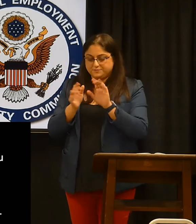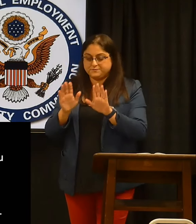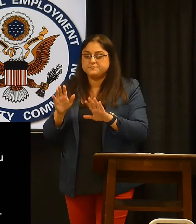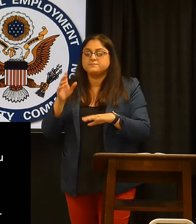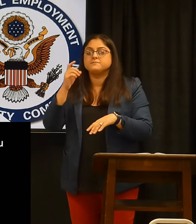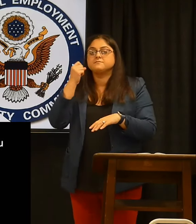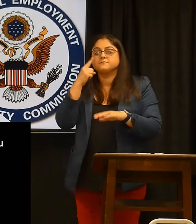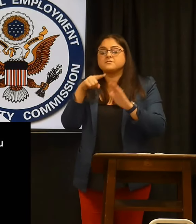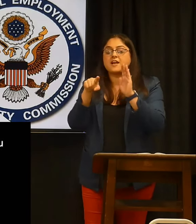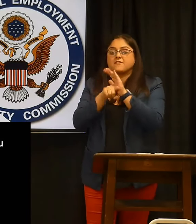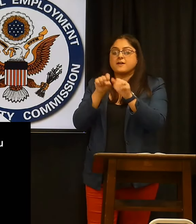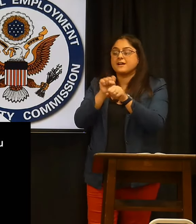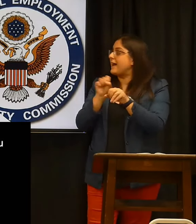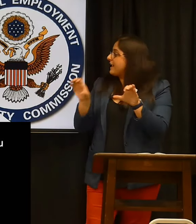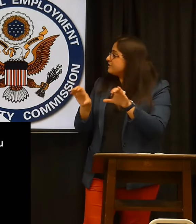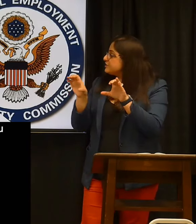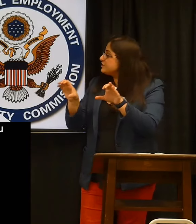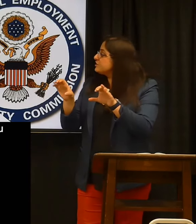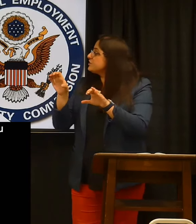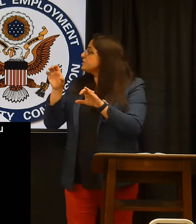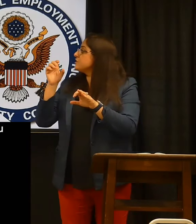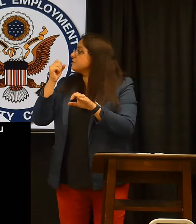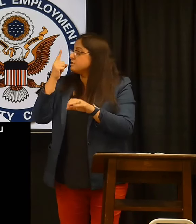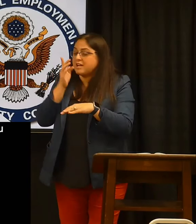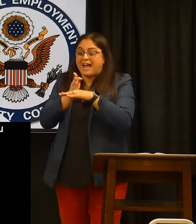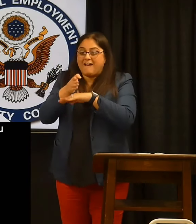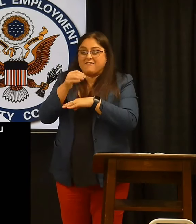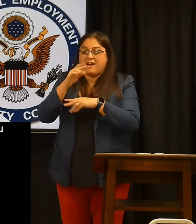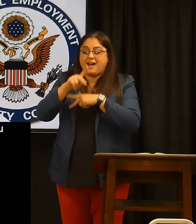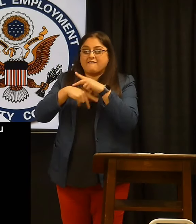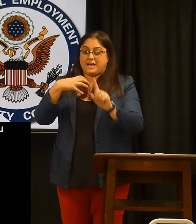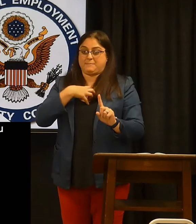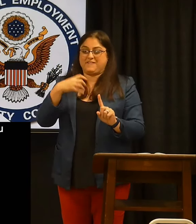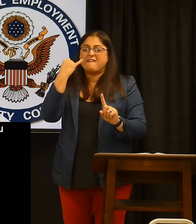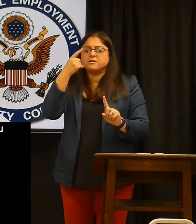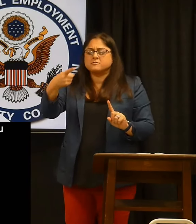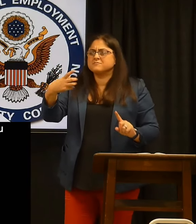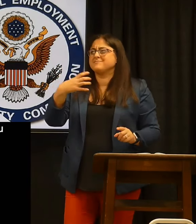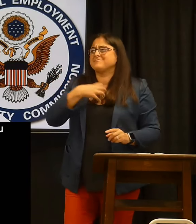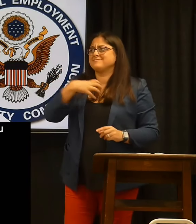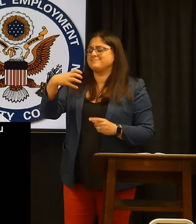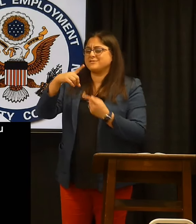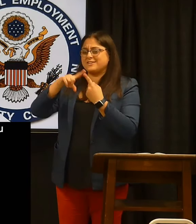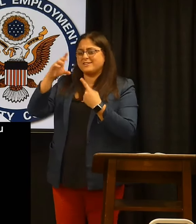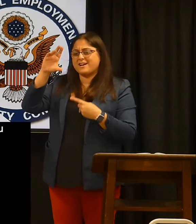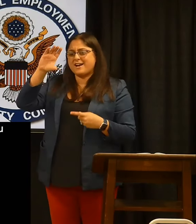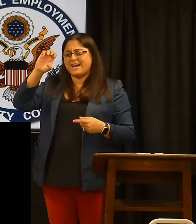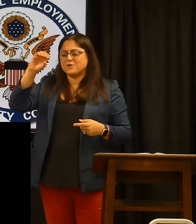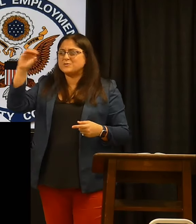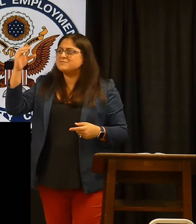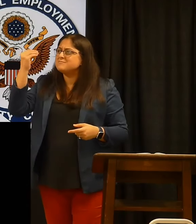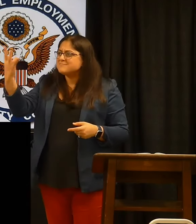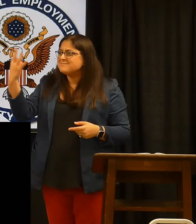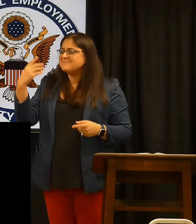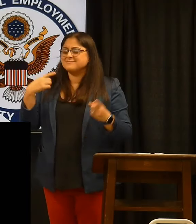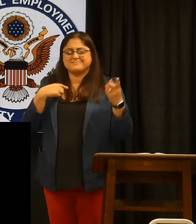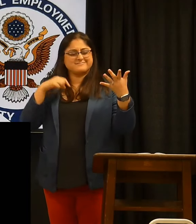Okay, retaliation. It's an adverse action after a complaint has been filed. So if somebody files a complaint to